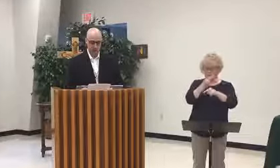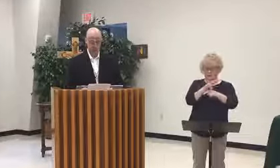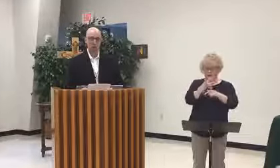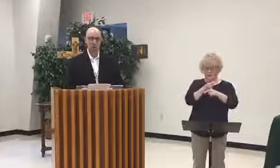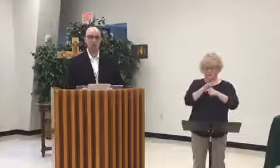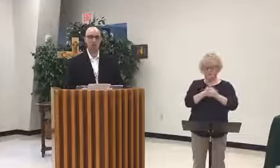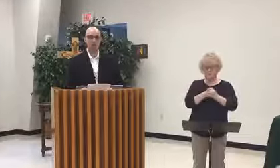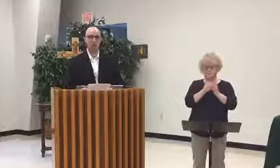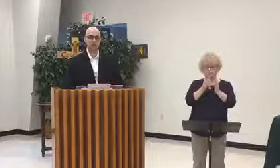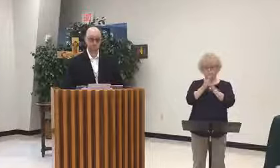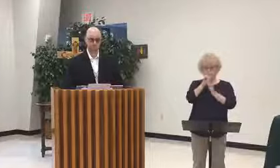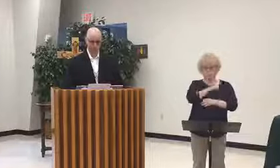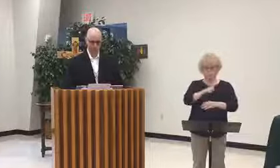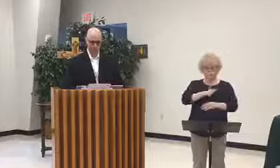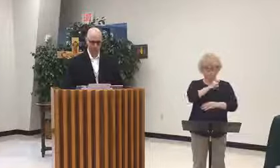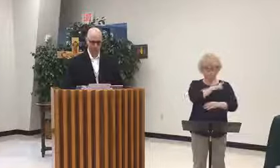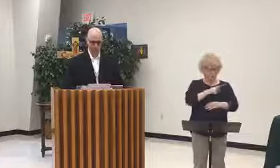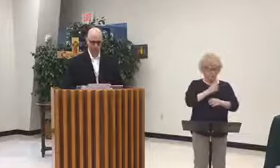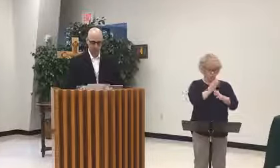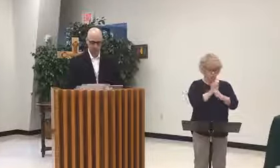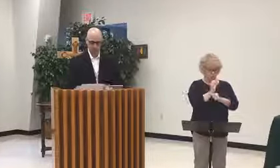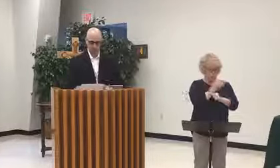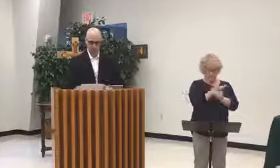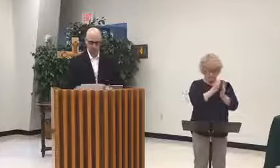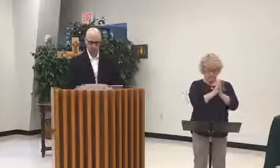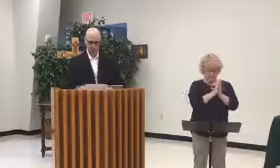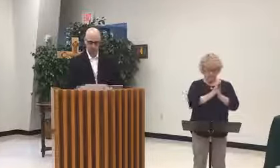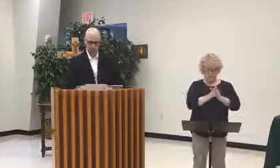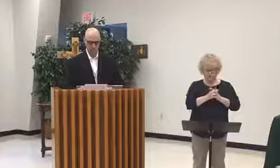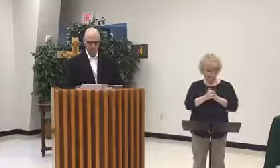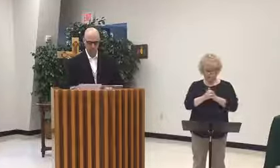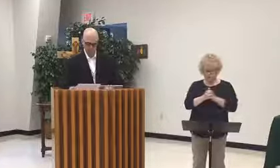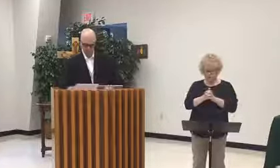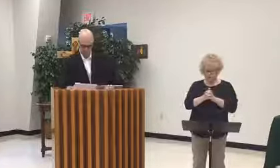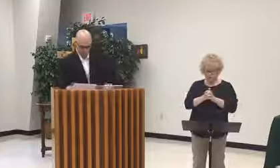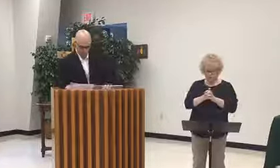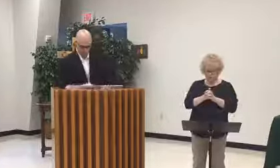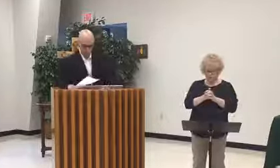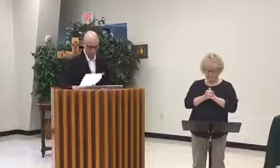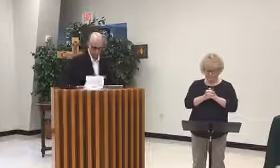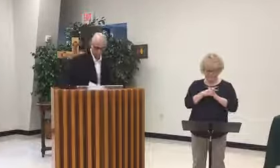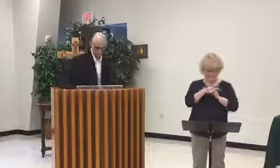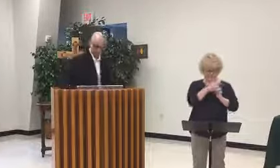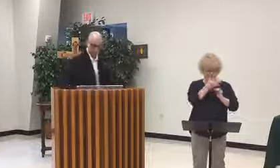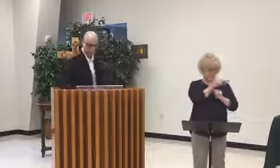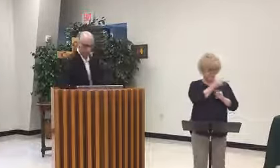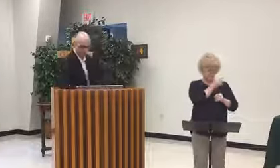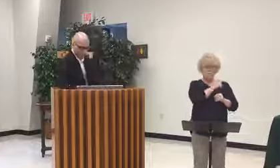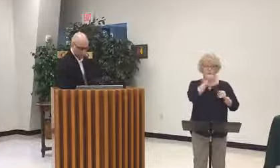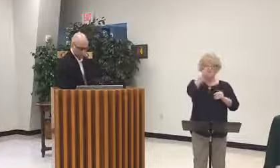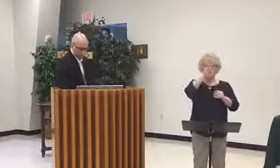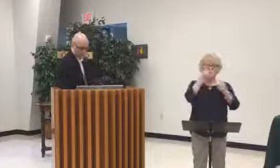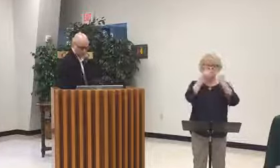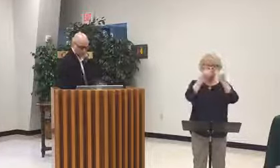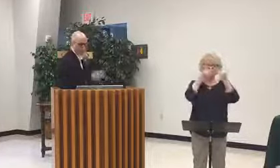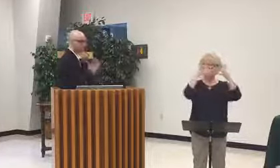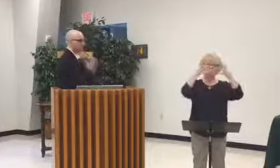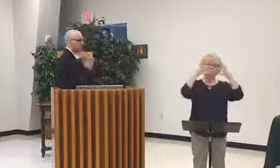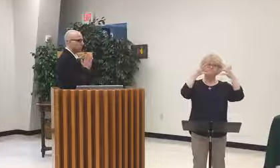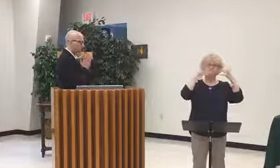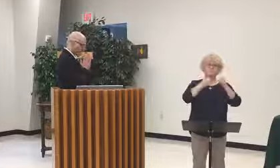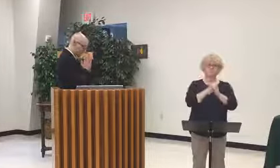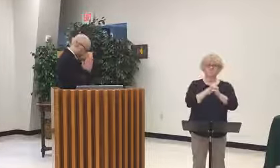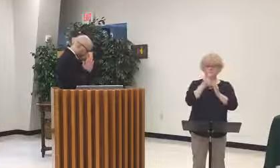today, we pray to the Lord. Lord, receive our prayer. Lord God, we thank you so